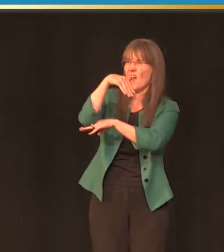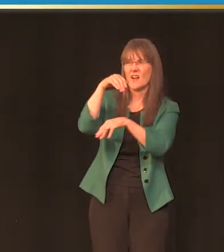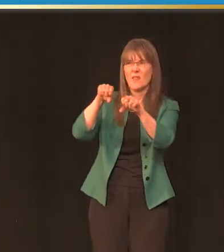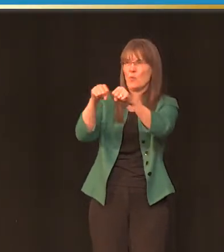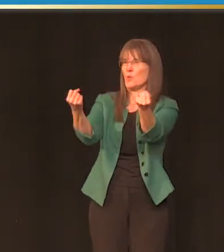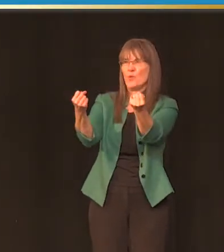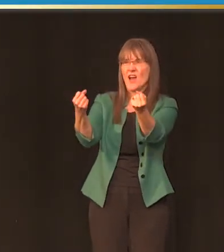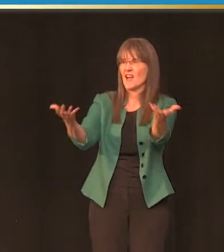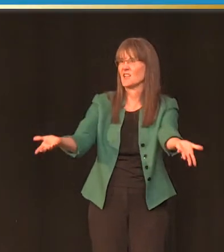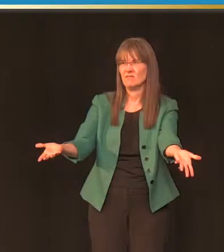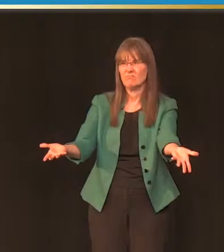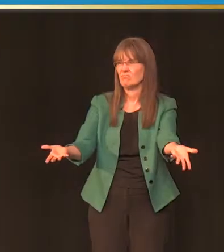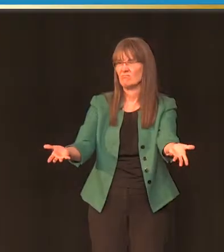it.